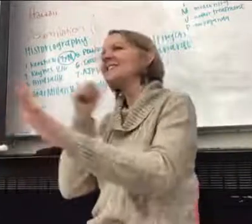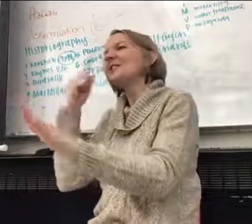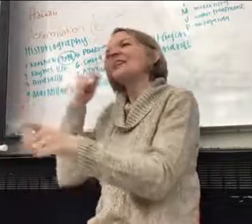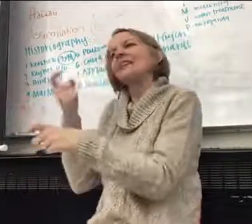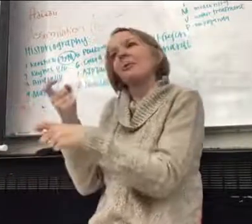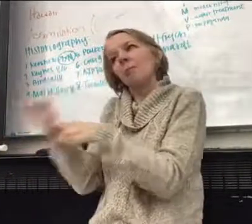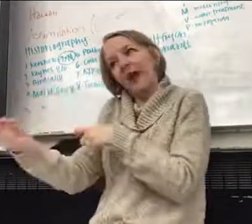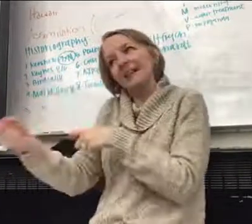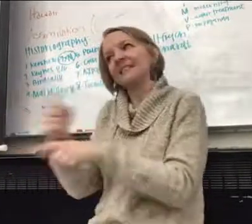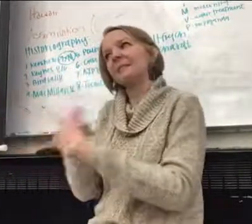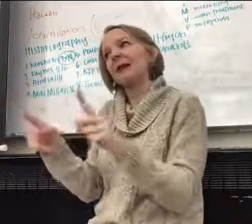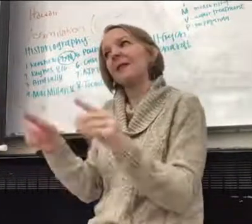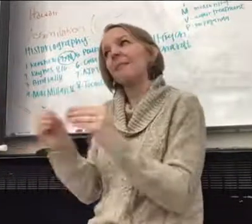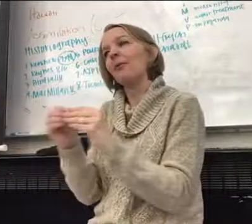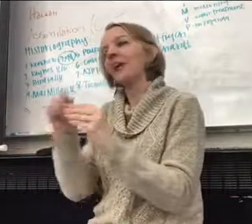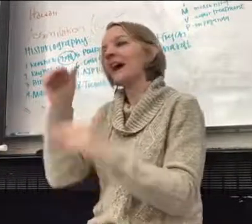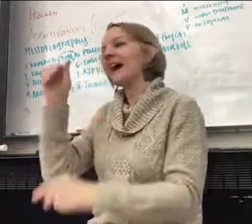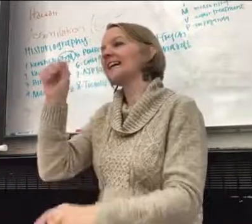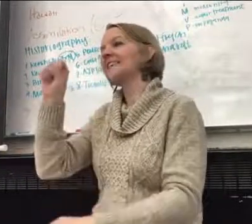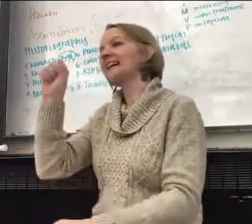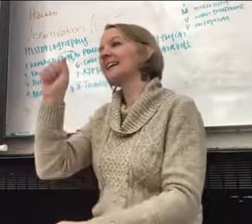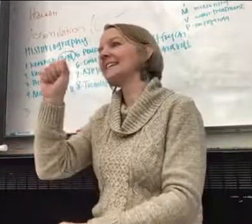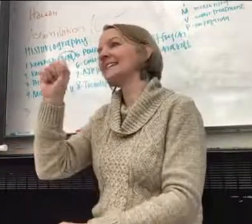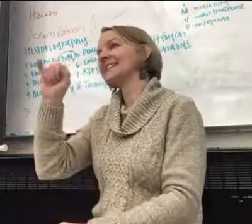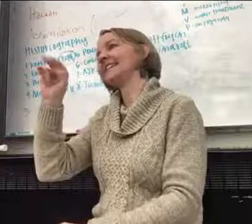would say they were assassinations.